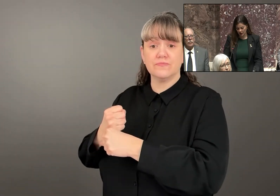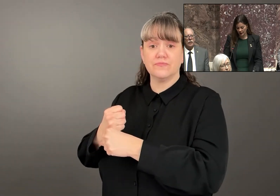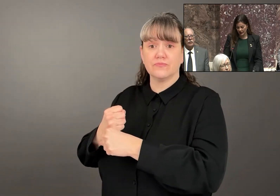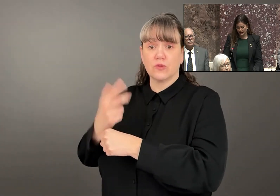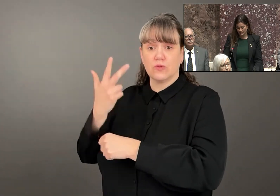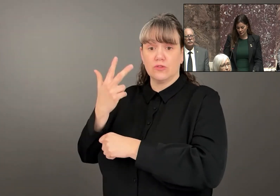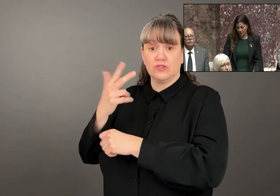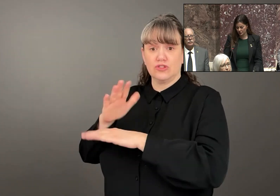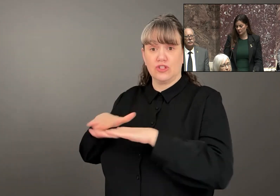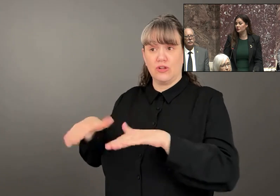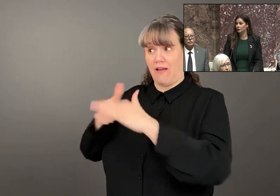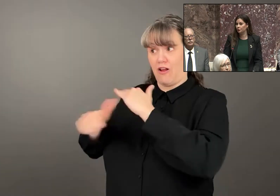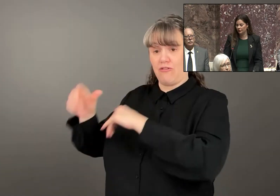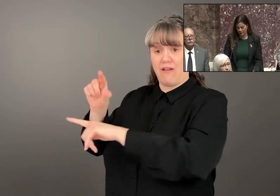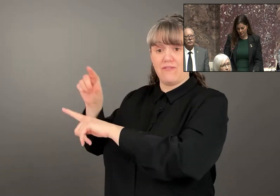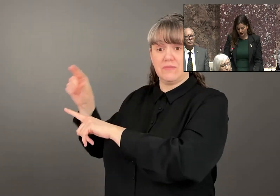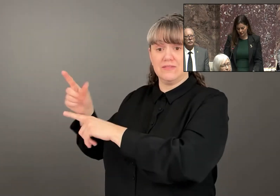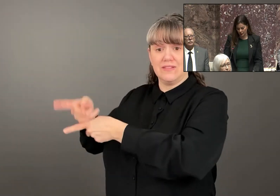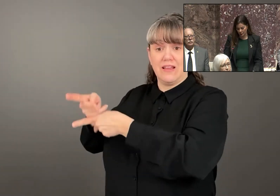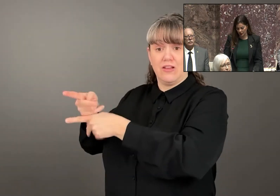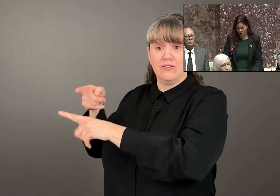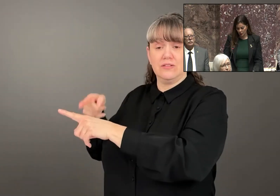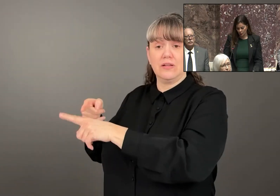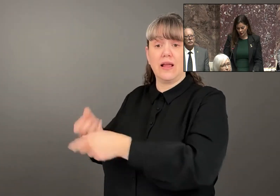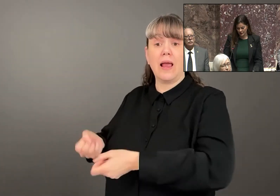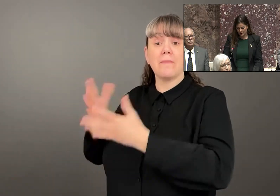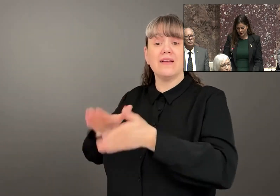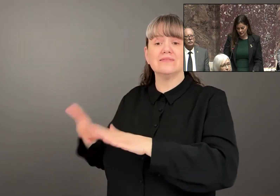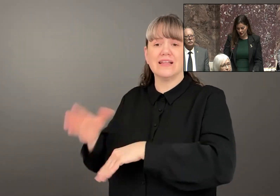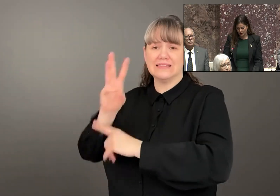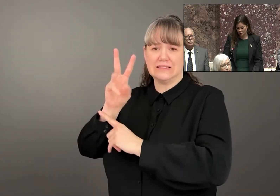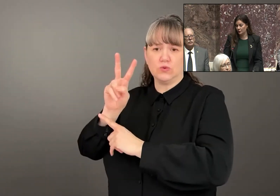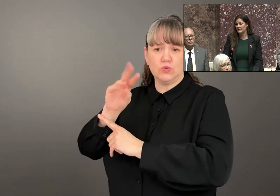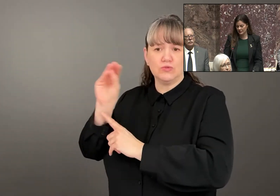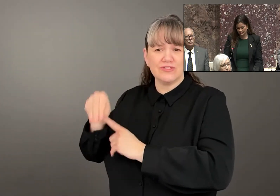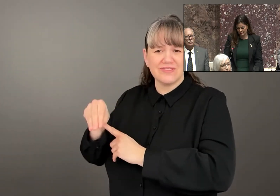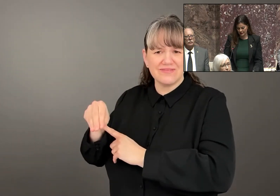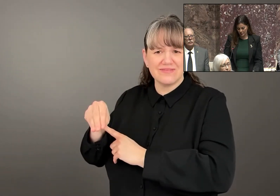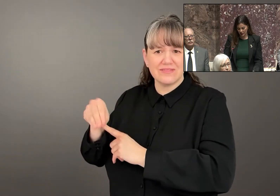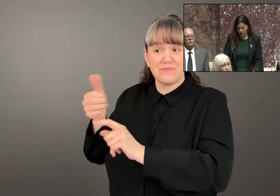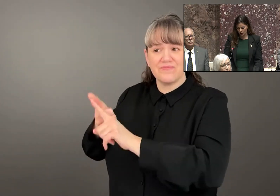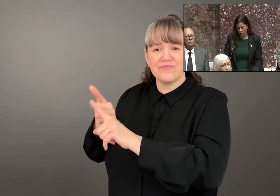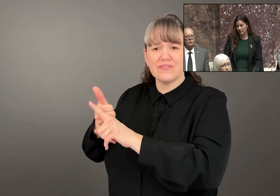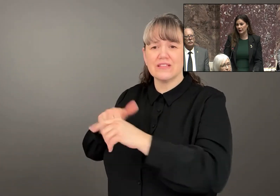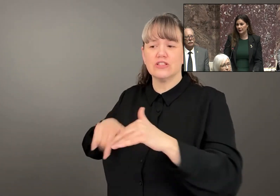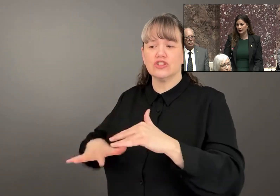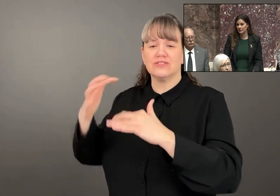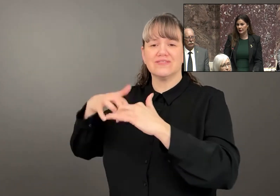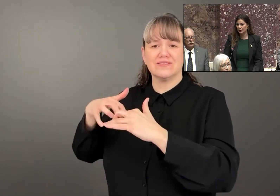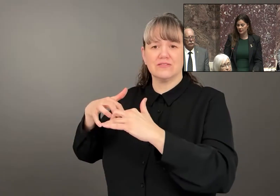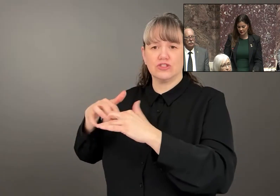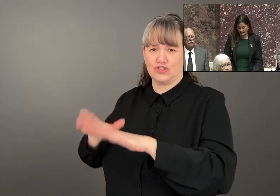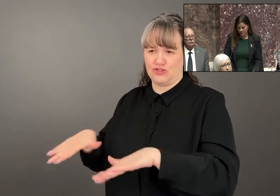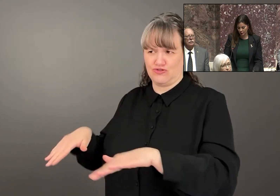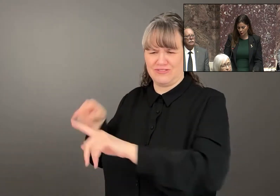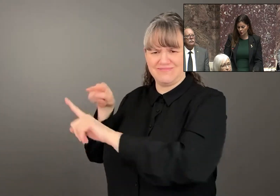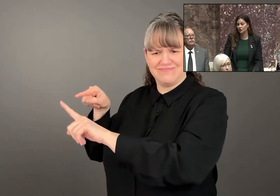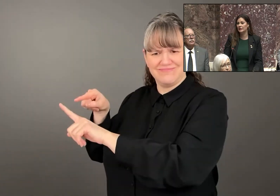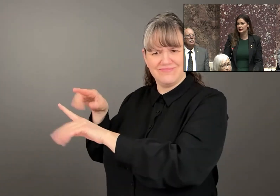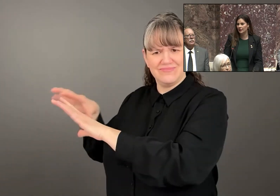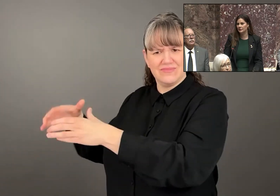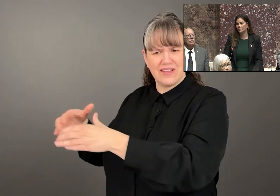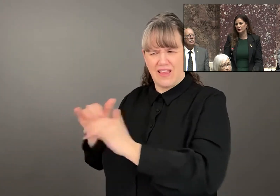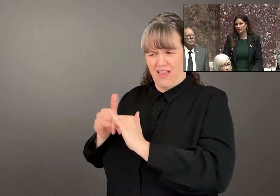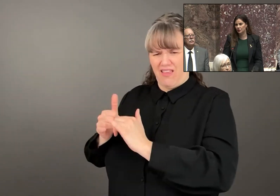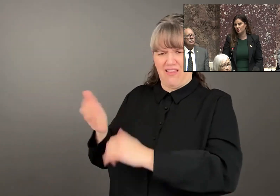Indigenous. Again, to the Minister of Children and Family Development, what is being done to address the systemic inequality that is leading to the